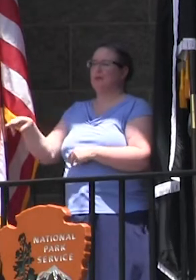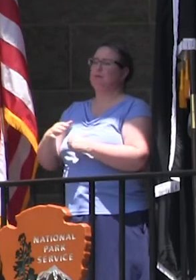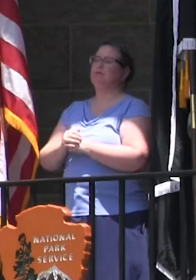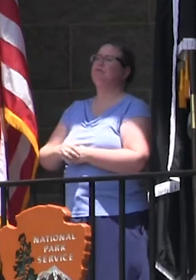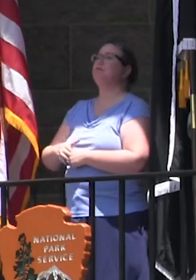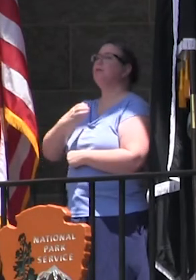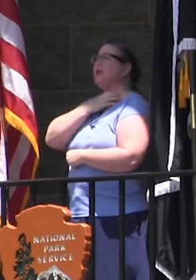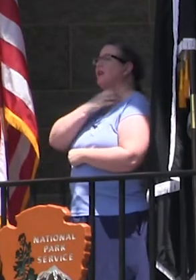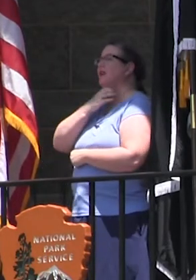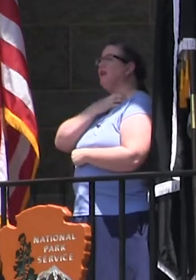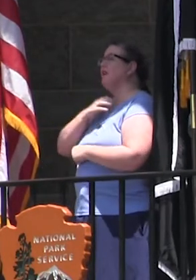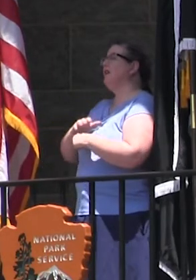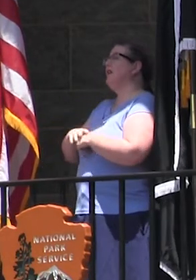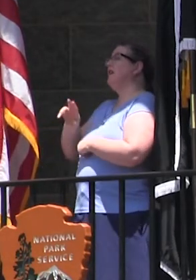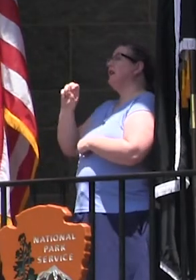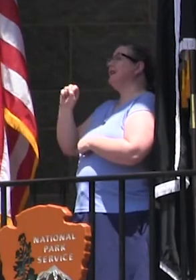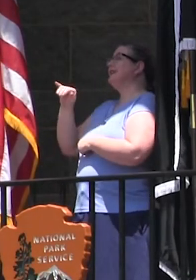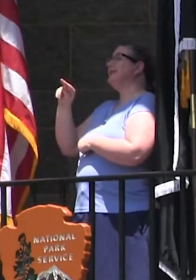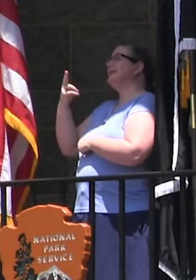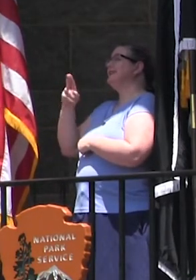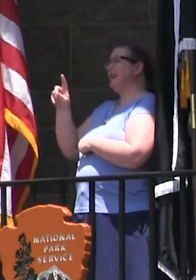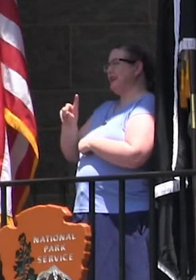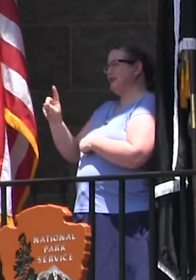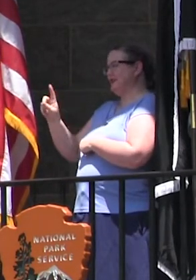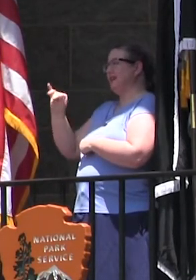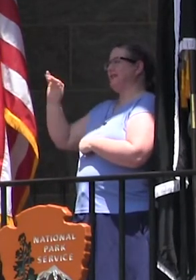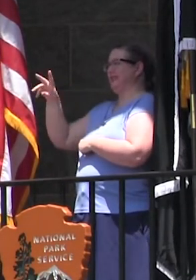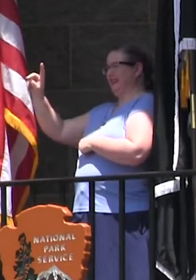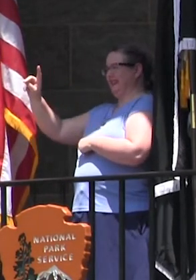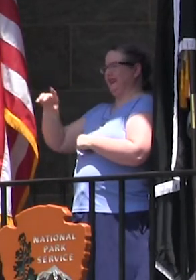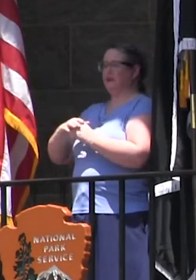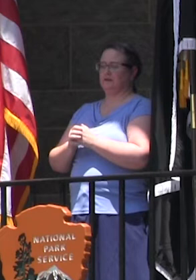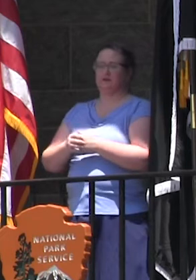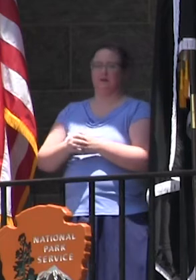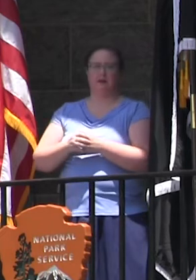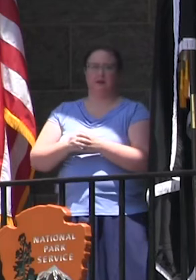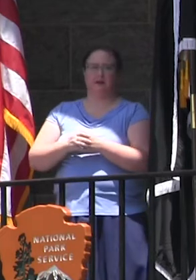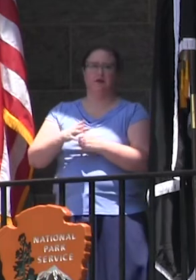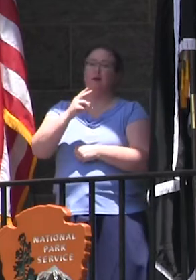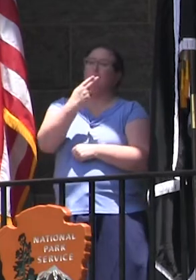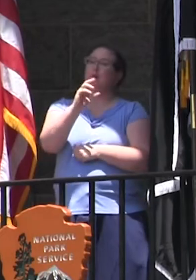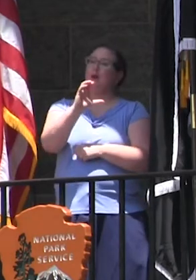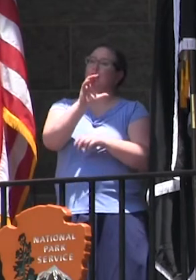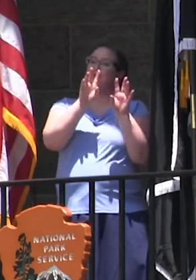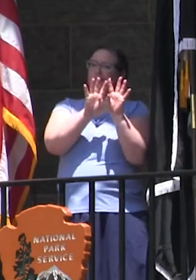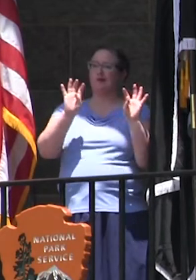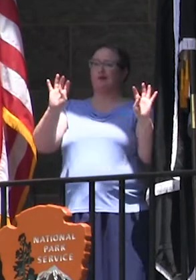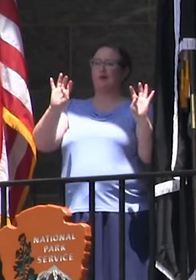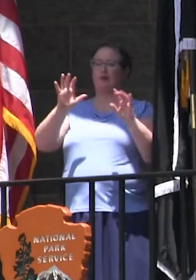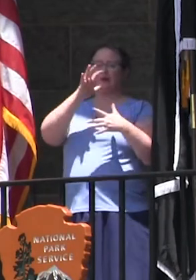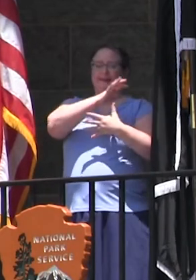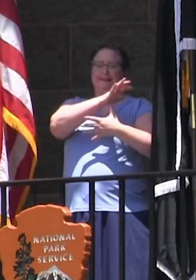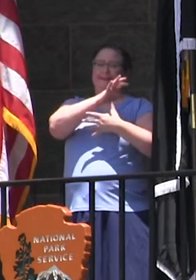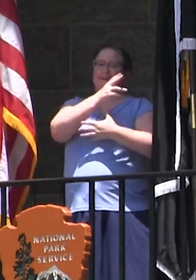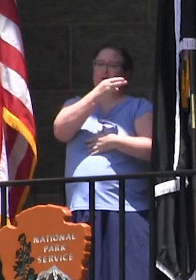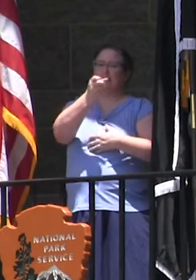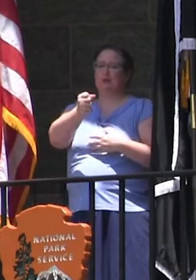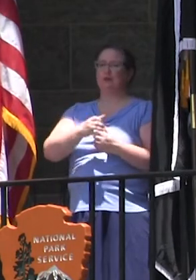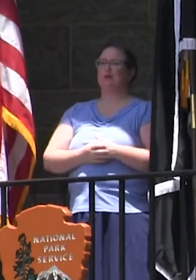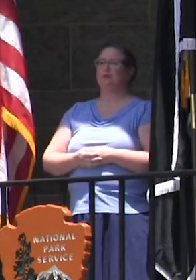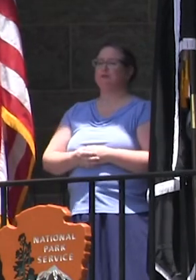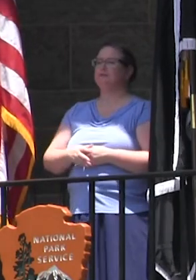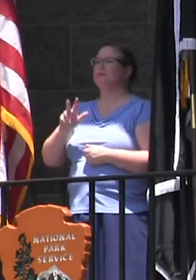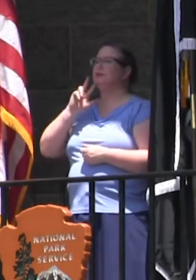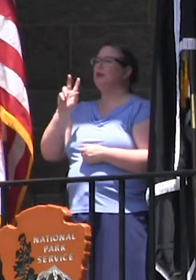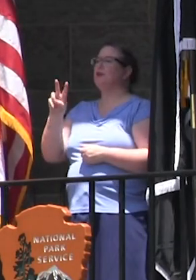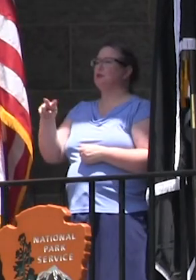U.S. Marine Corps Corporal Humberto Sanchez of Logansport, Indiana, was on the homecoming court during his senior year in high school. He